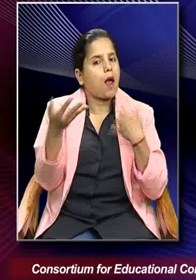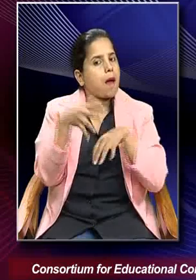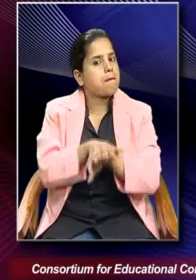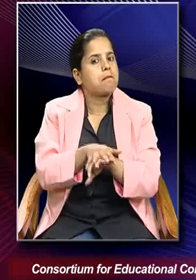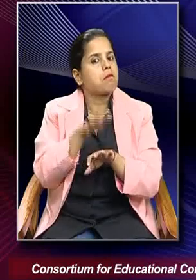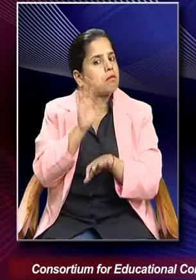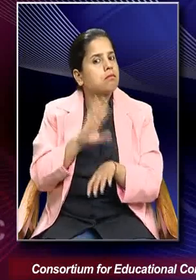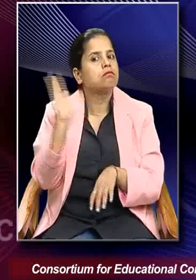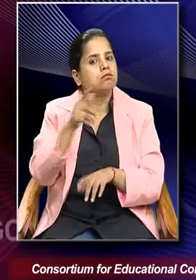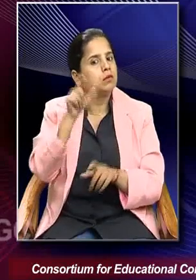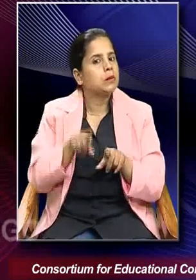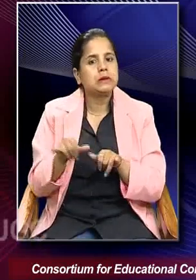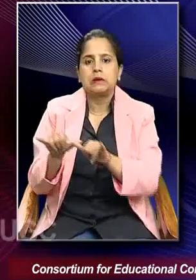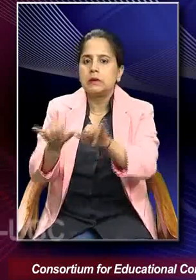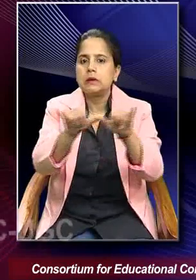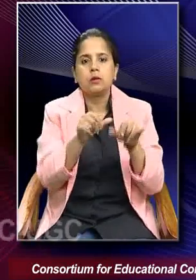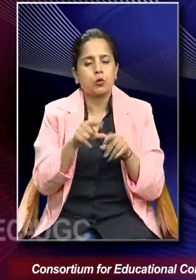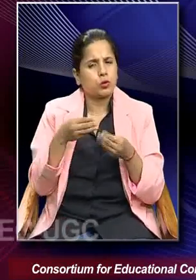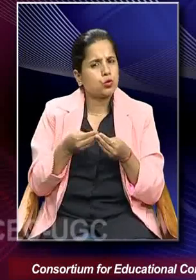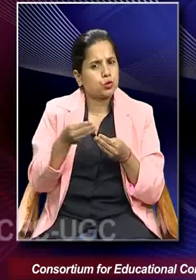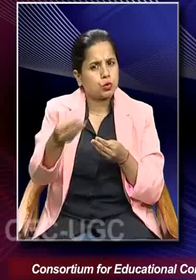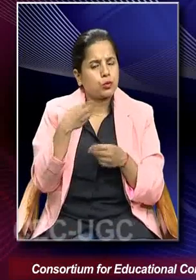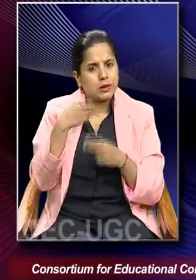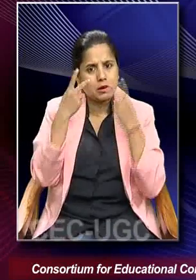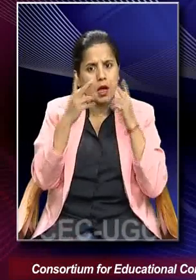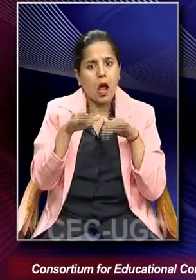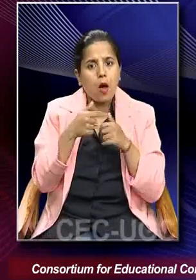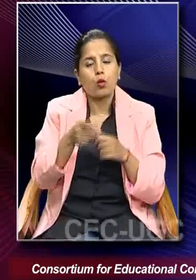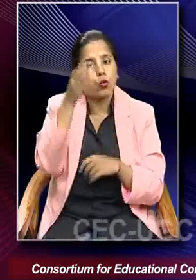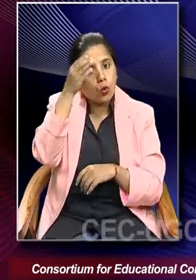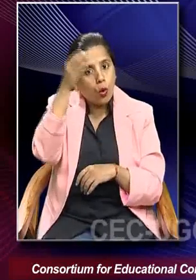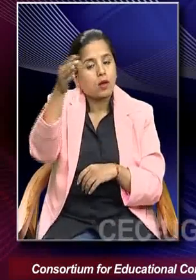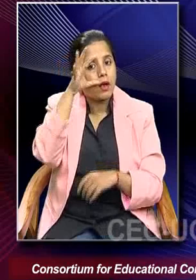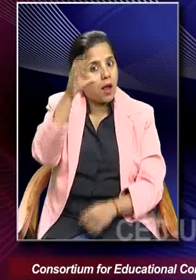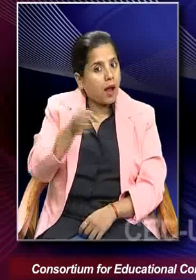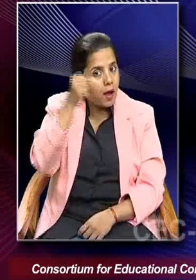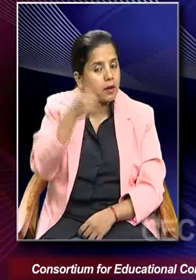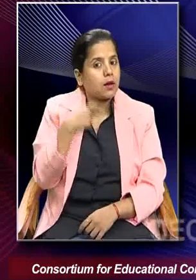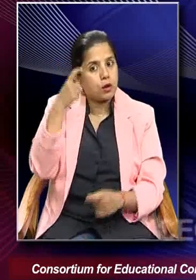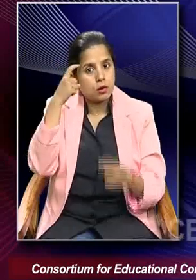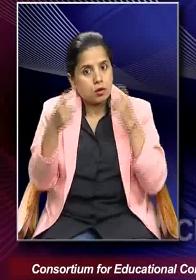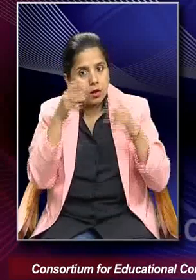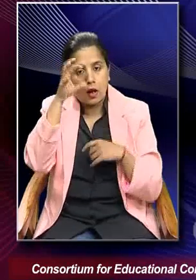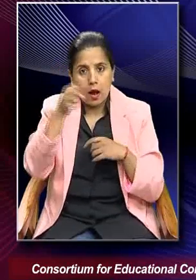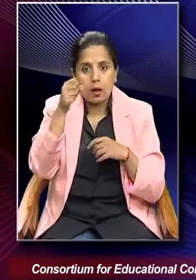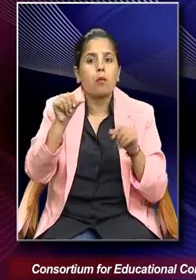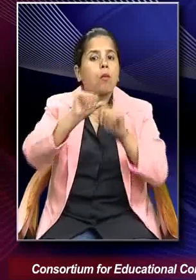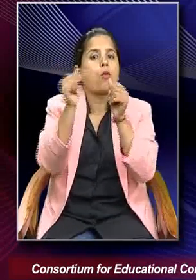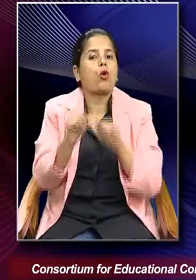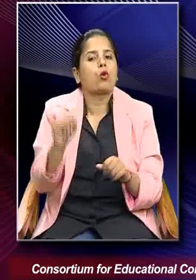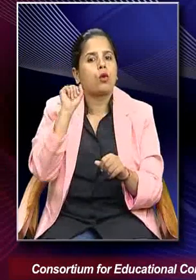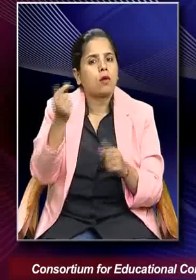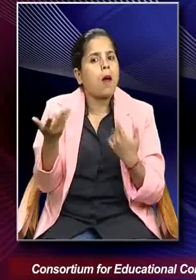applications. Soon we will see that how these concepts of Gandhian thoughts and Gandhian models